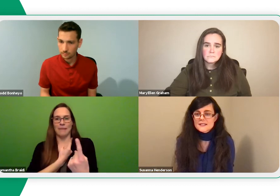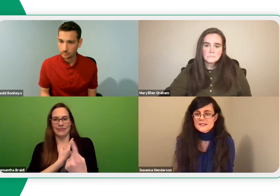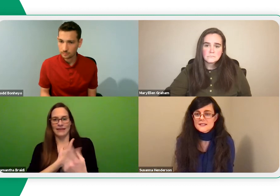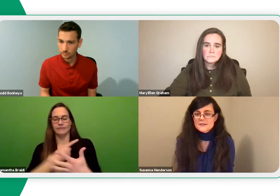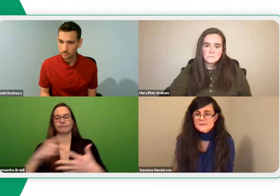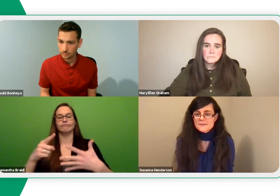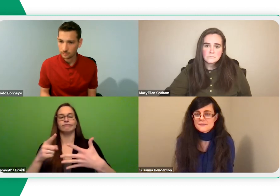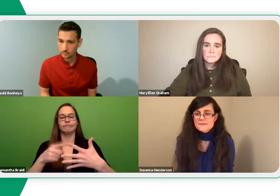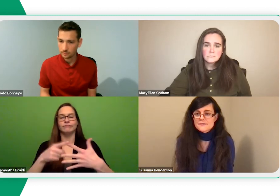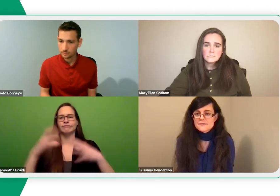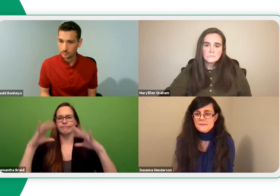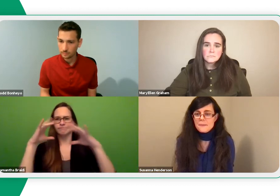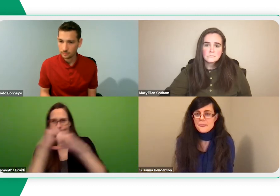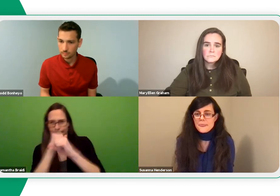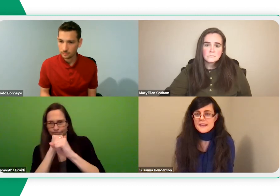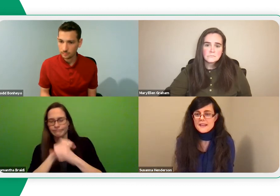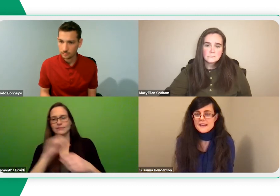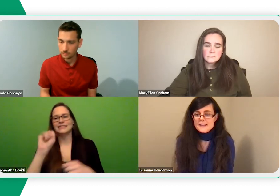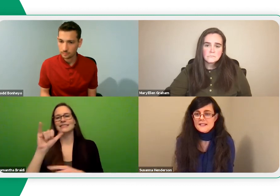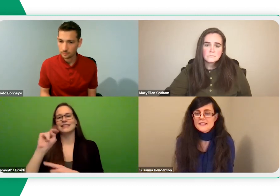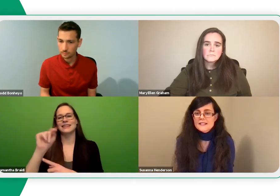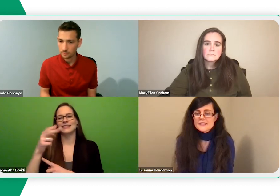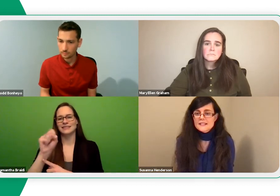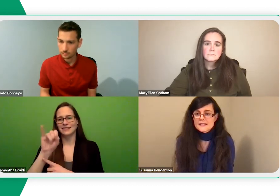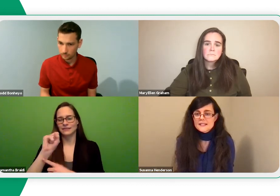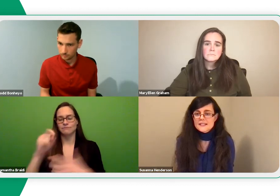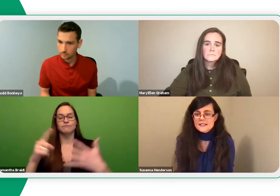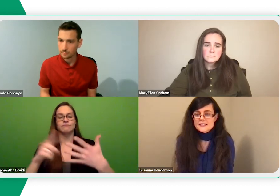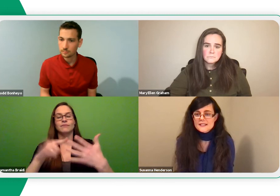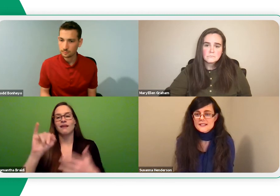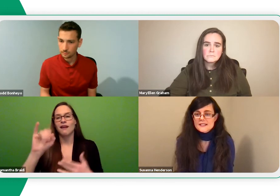design thinking method, which has 5 levels, beginning with empathy,